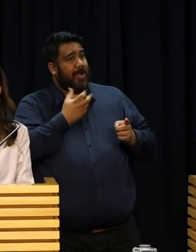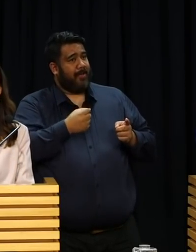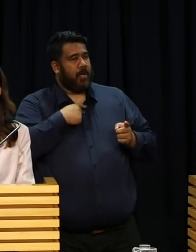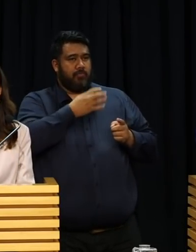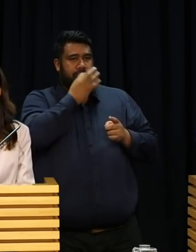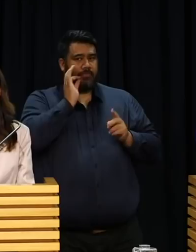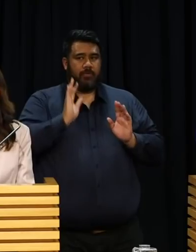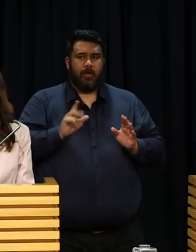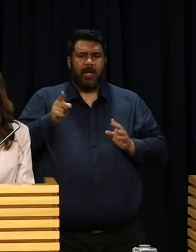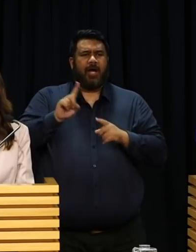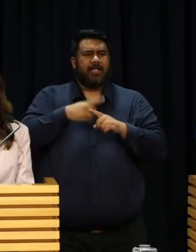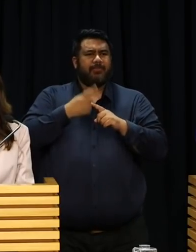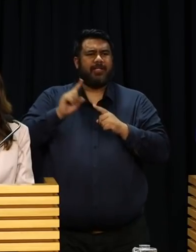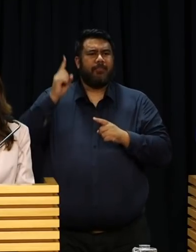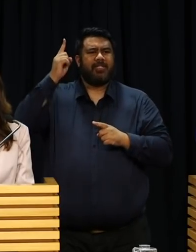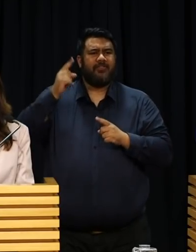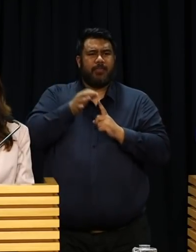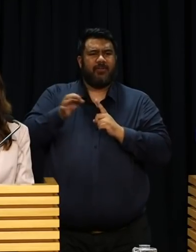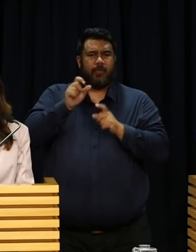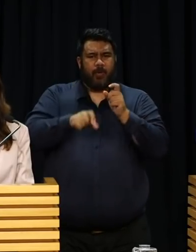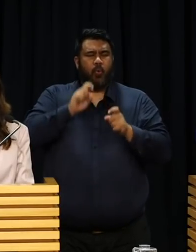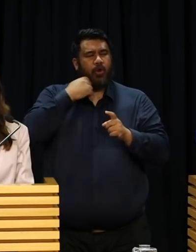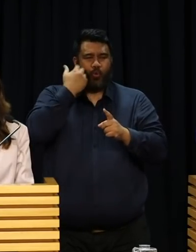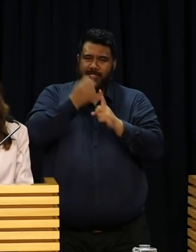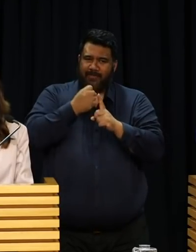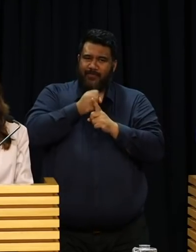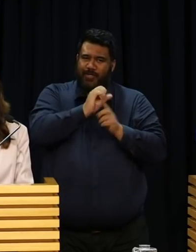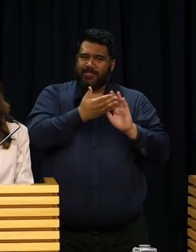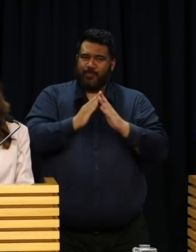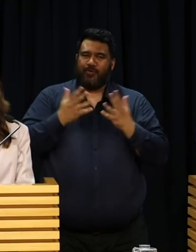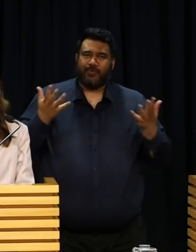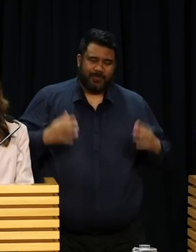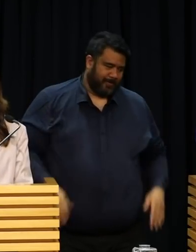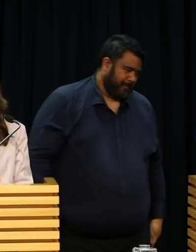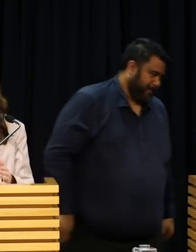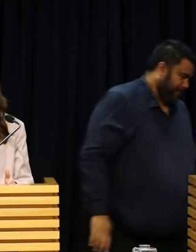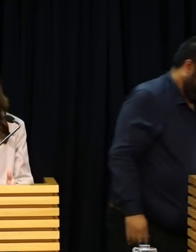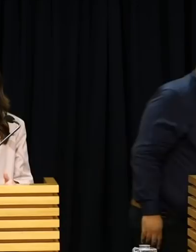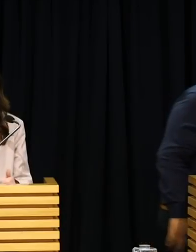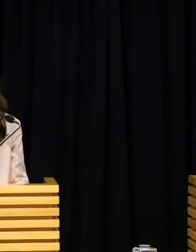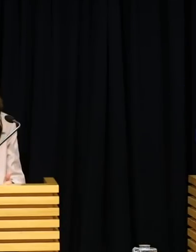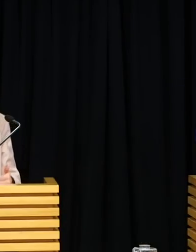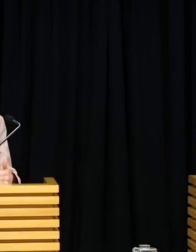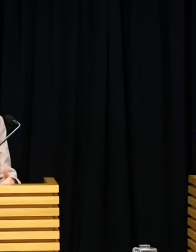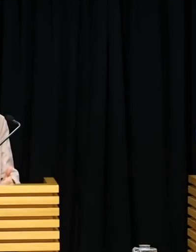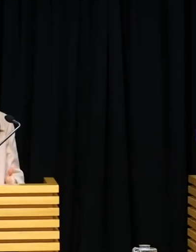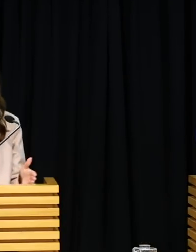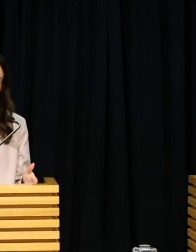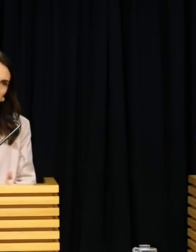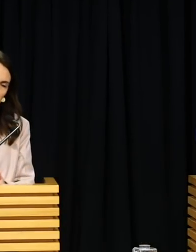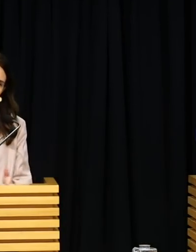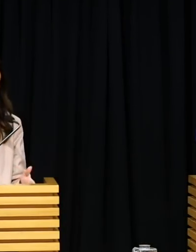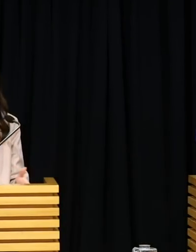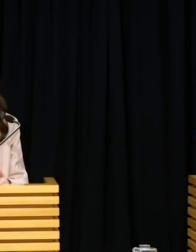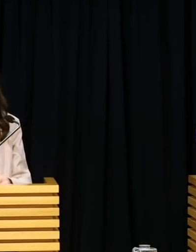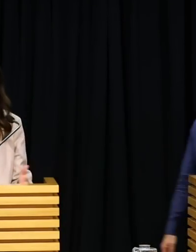I would expect the Minister for Pacific Peoples to constantly be an advocate for the communities he represents. But what the message that I hope you're hearing from me